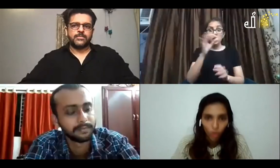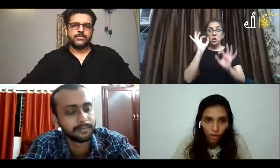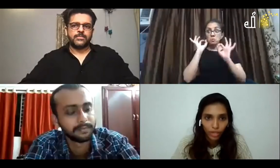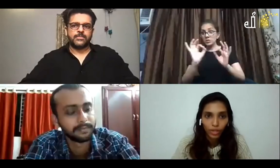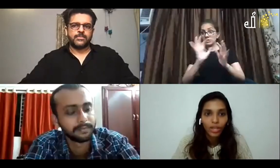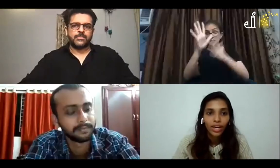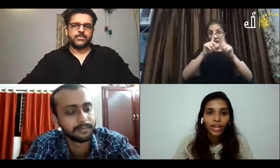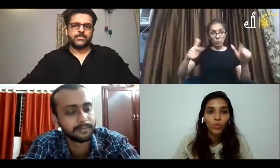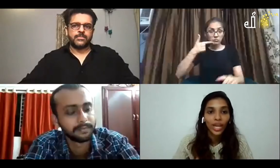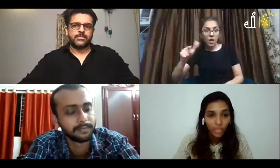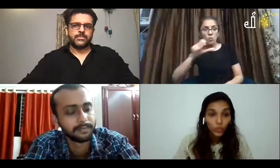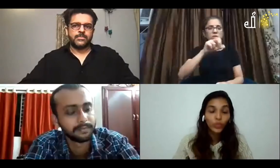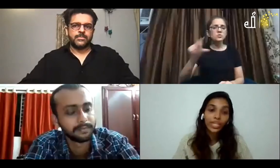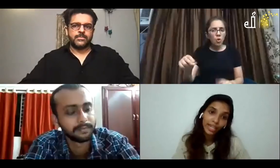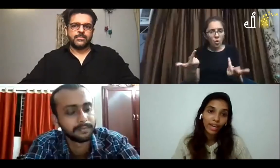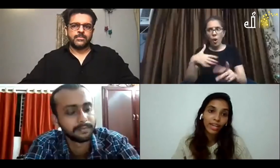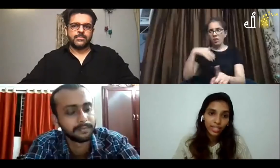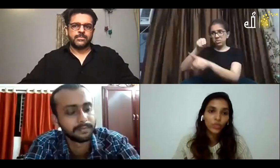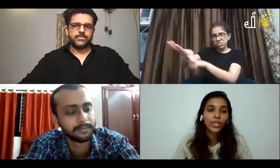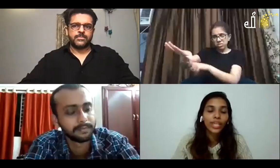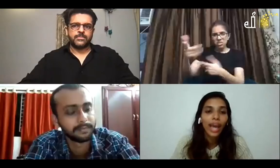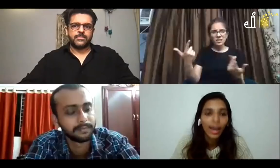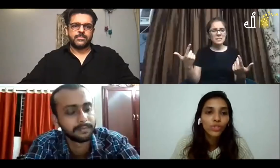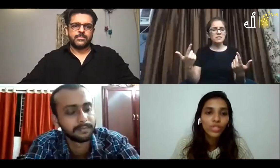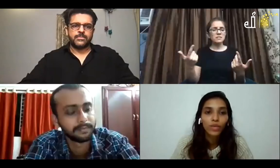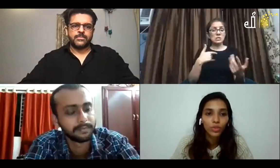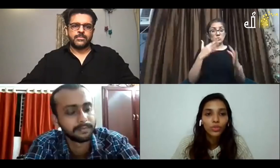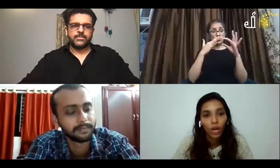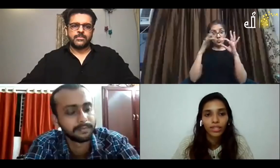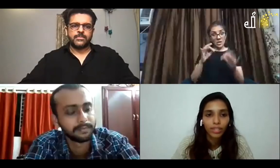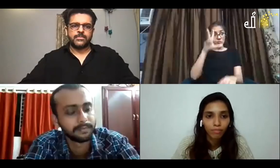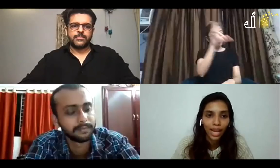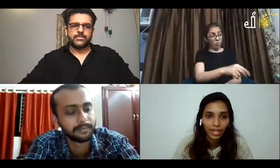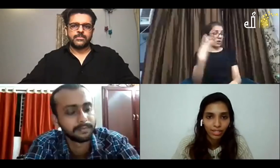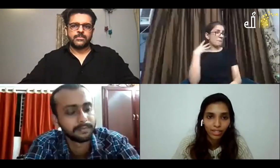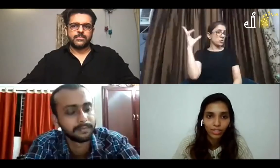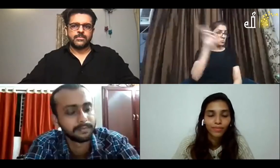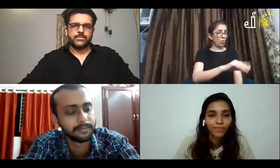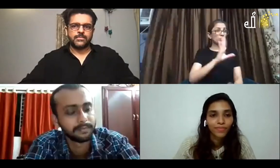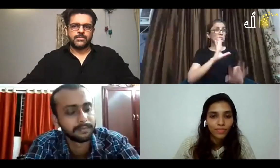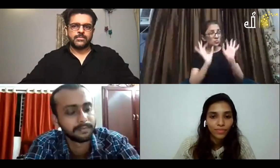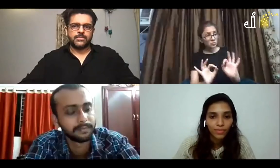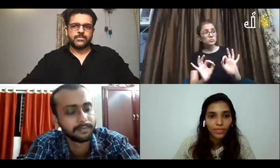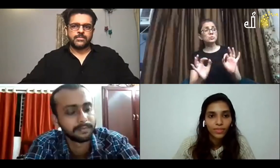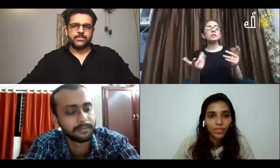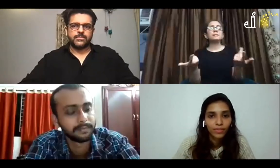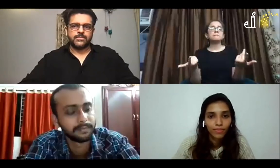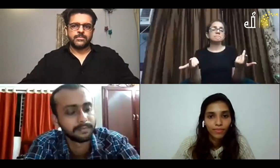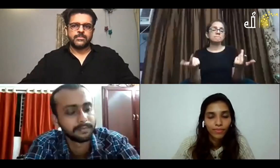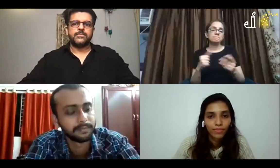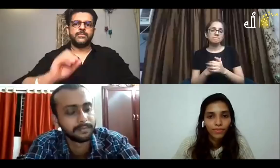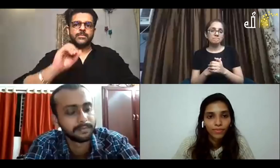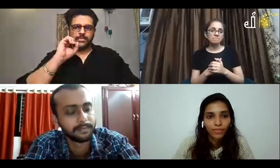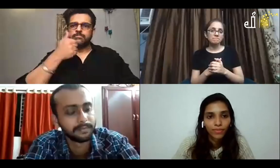language or not, and whether do we really have to say no to cochlear implant as such.